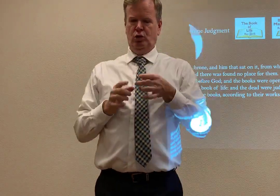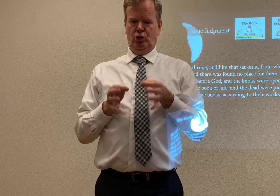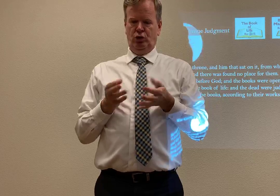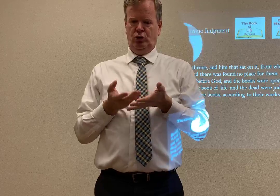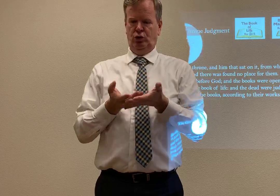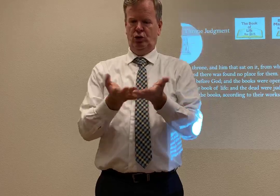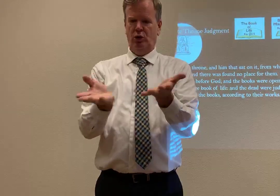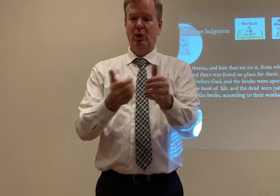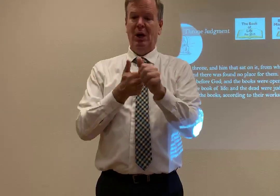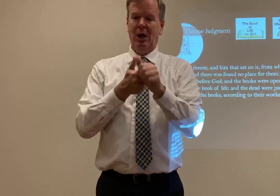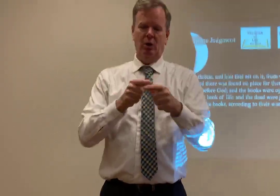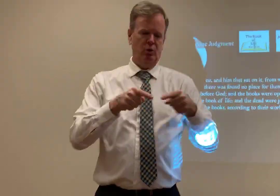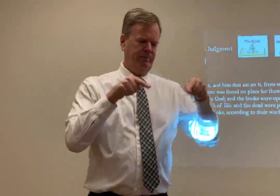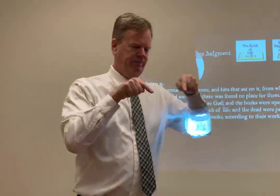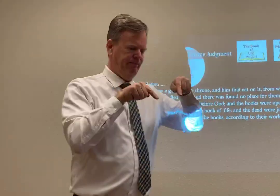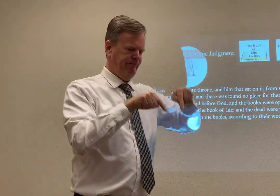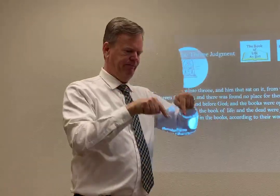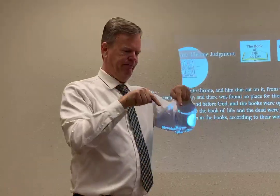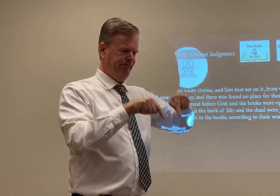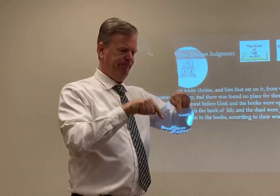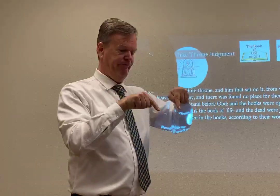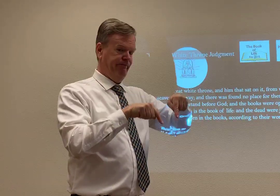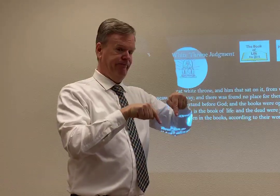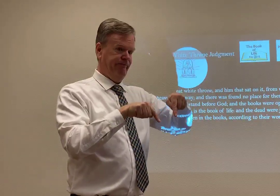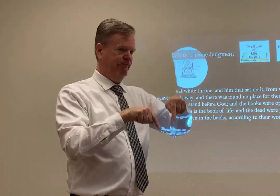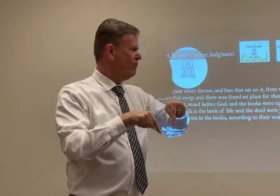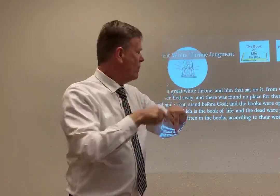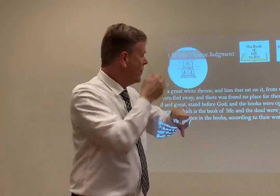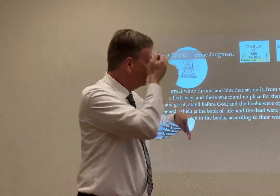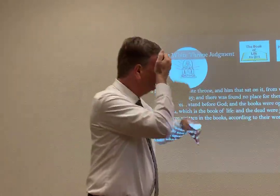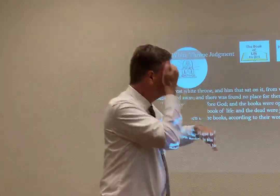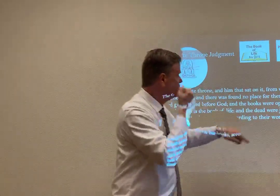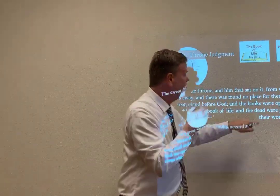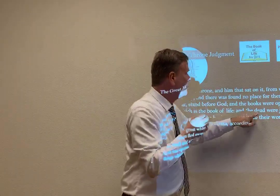Jesus has a right to judge each and every person according to what's written in these books.